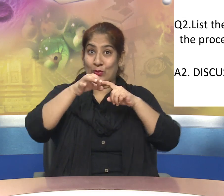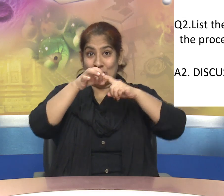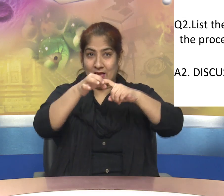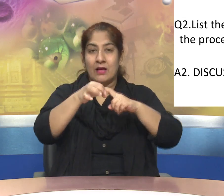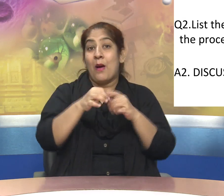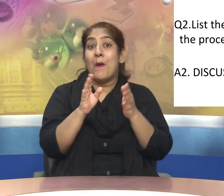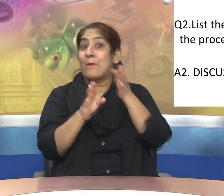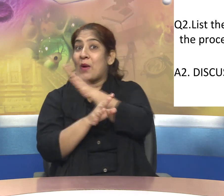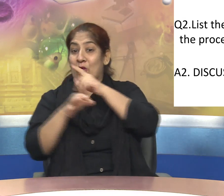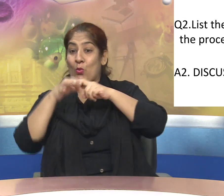Now this is question number two.